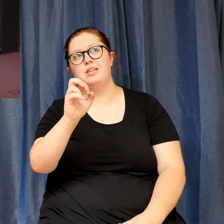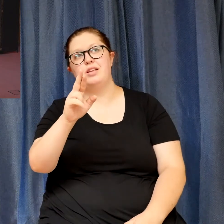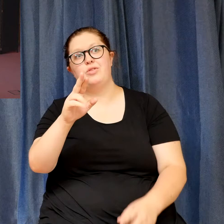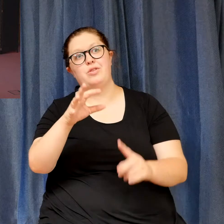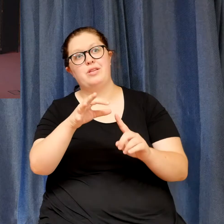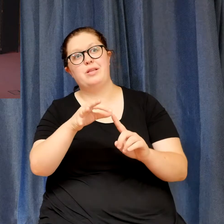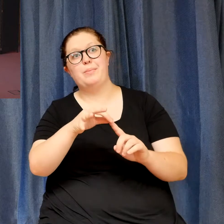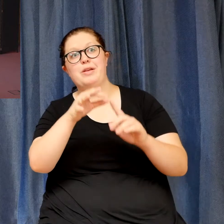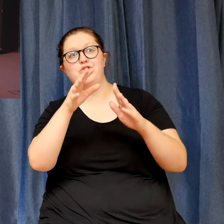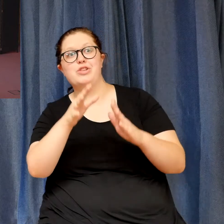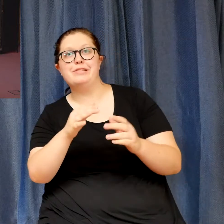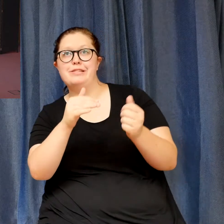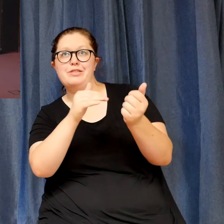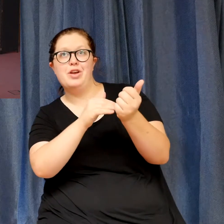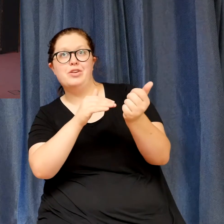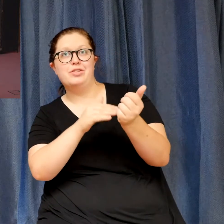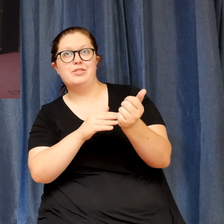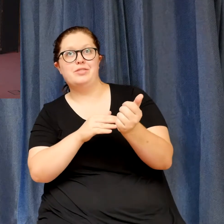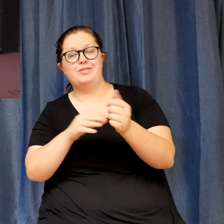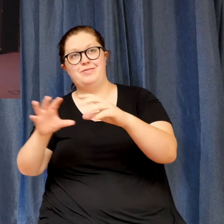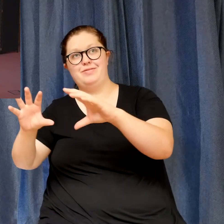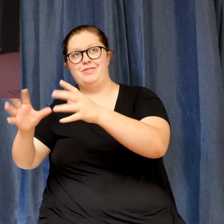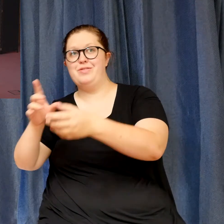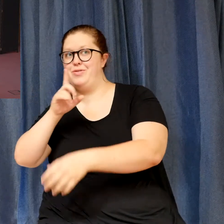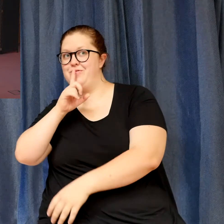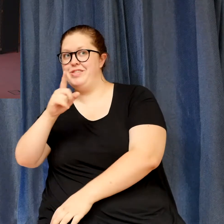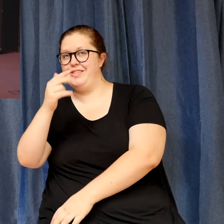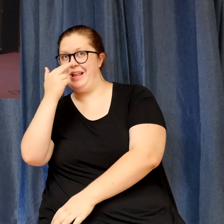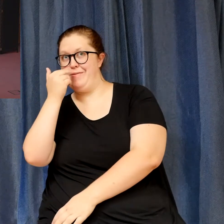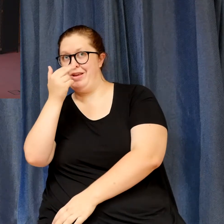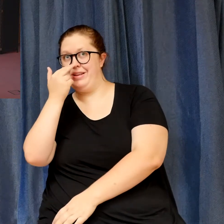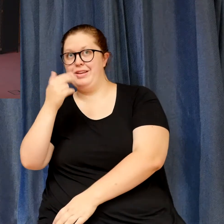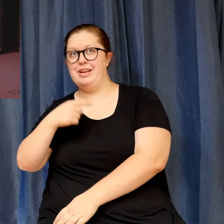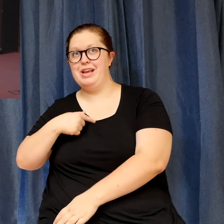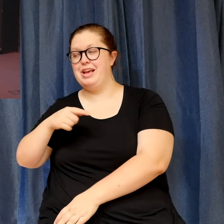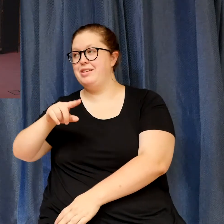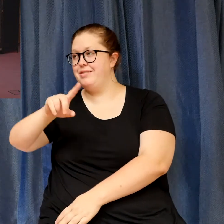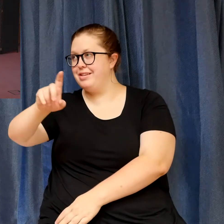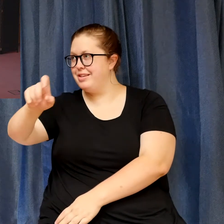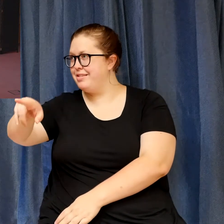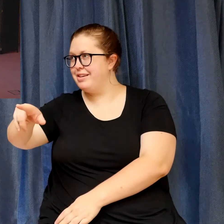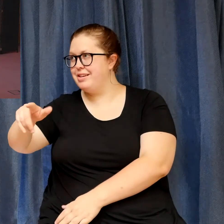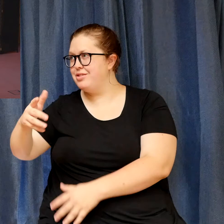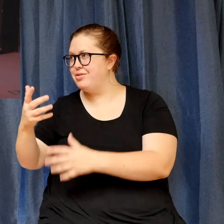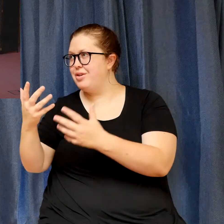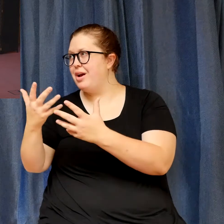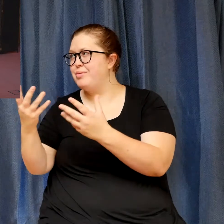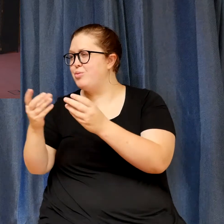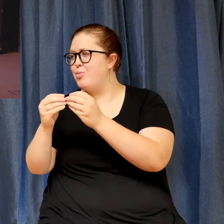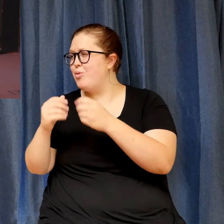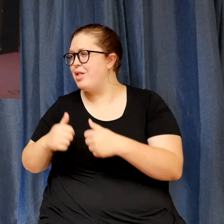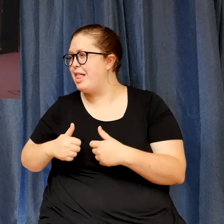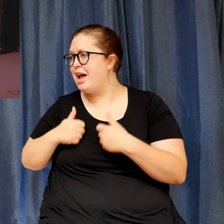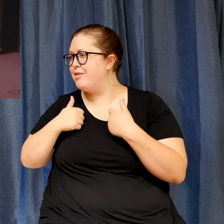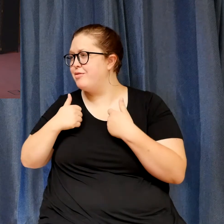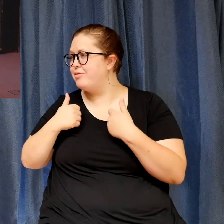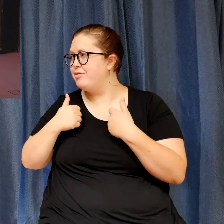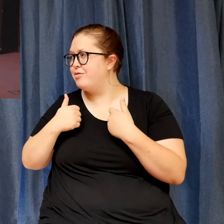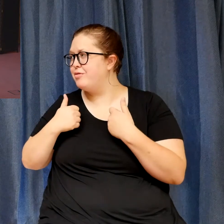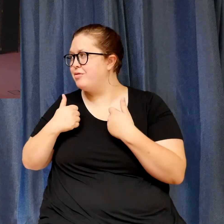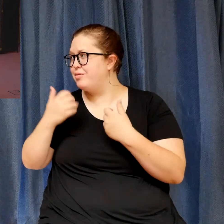oncologists and cancer specialists, they're a funny lot. I kept asking them, so how much more life is this going to give